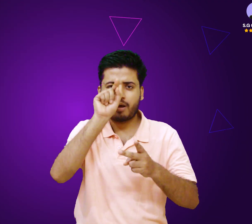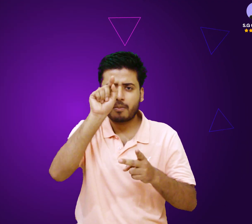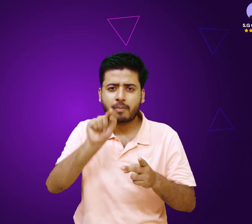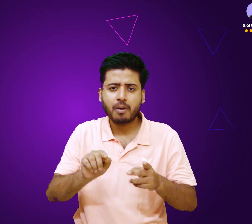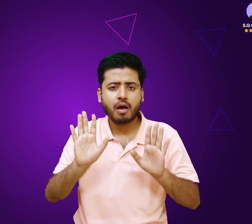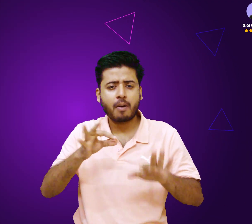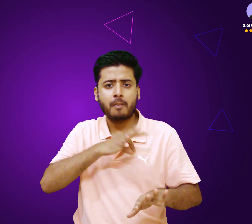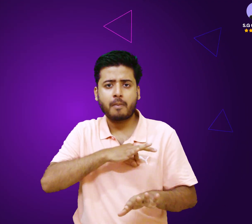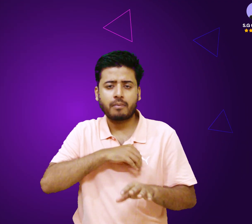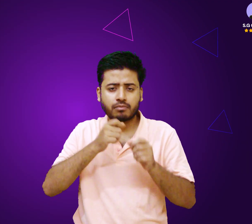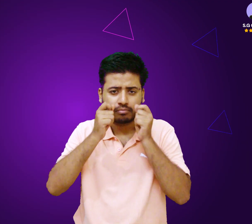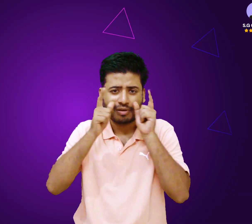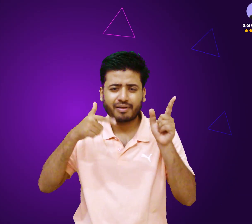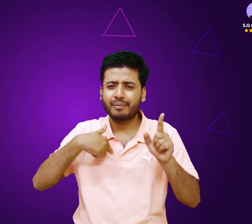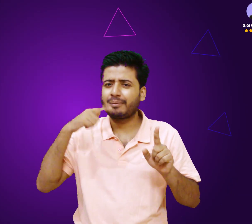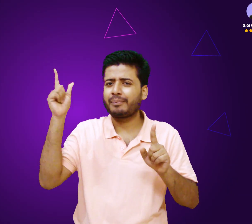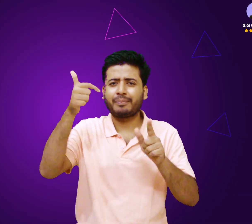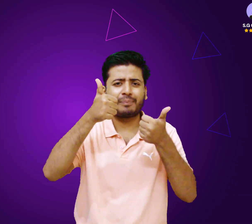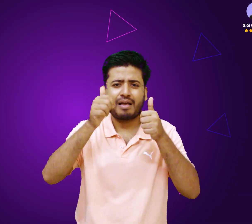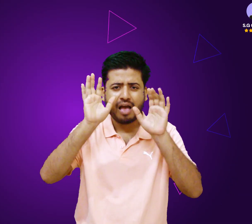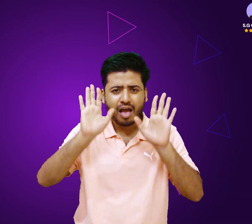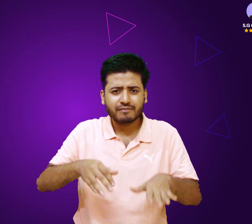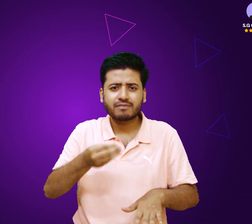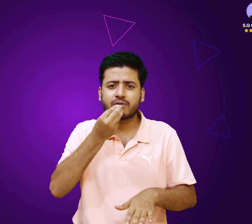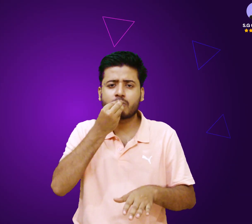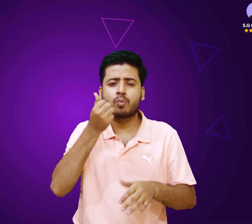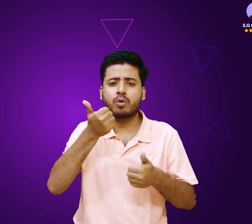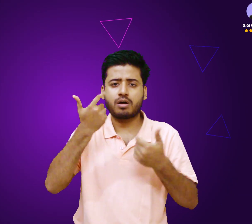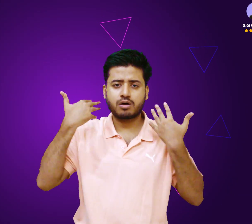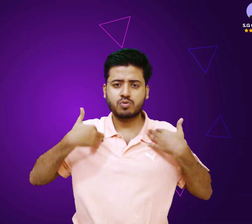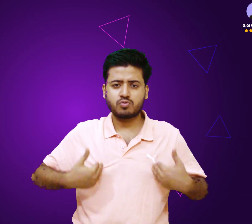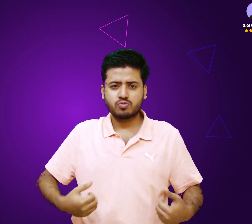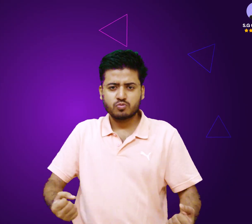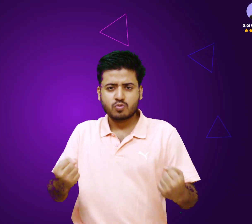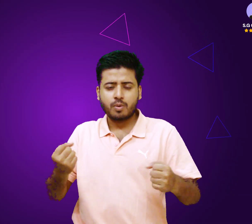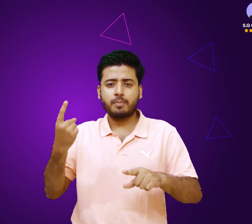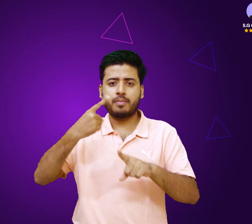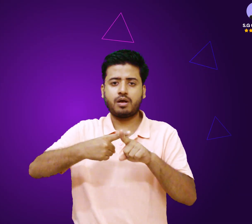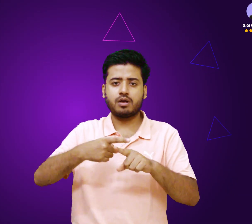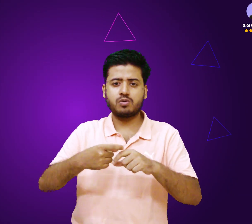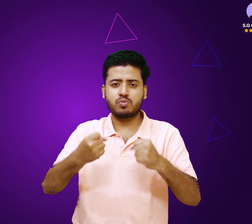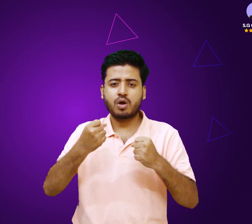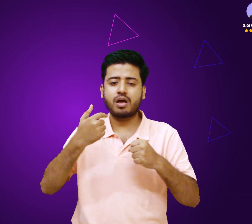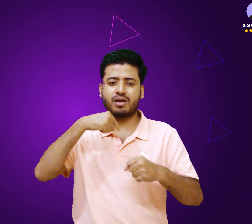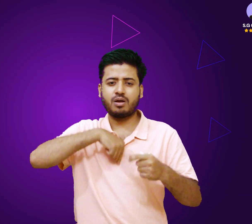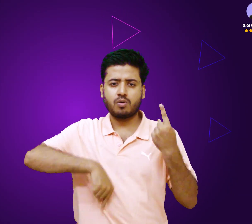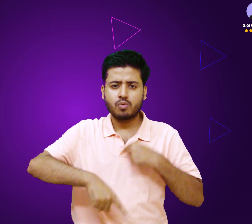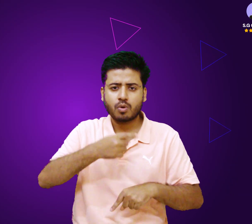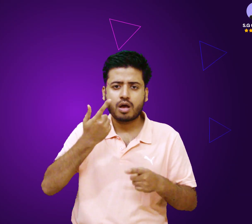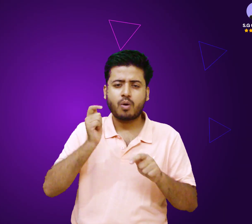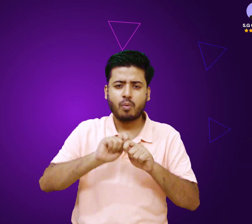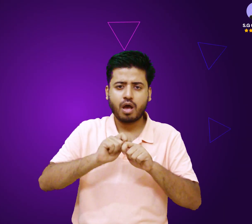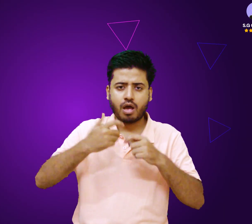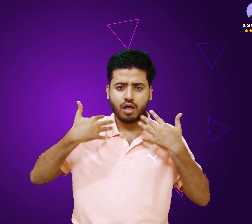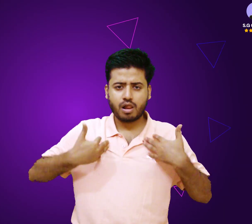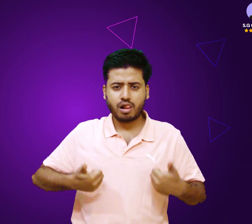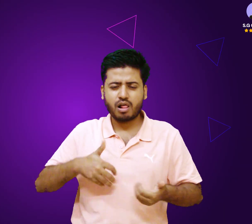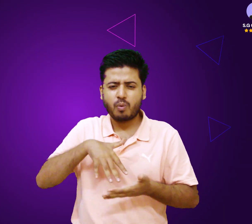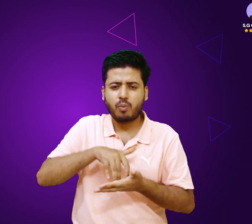feel full for longer. Essential minerals. These shoots are a good source of potassium, which helps regulate blood pressure and supports